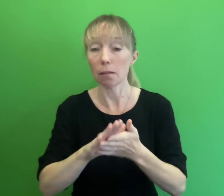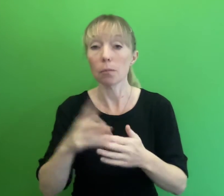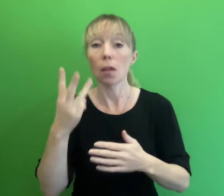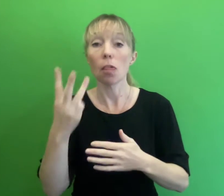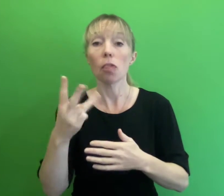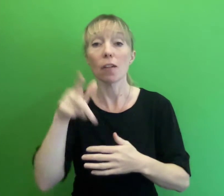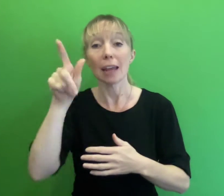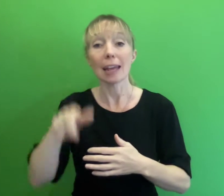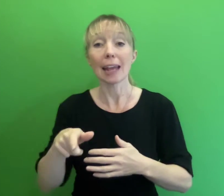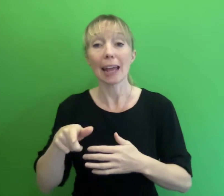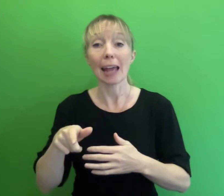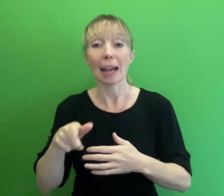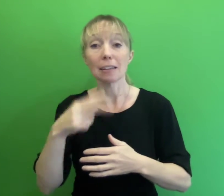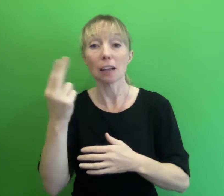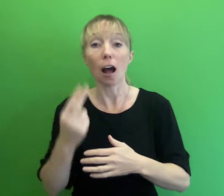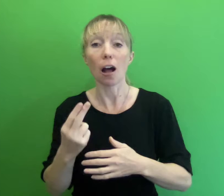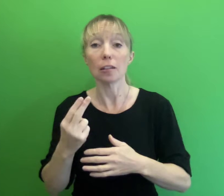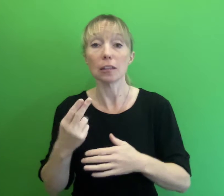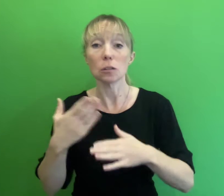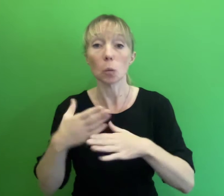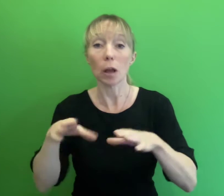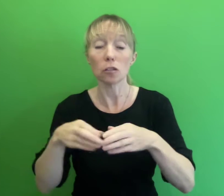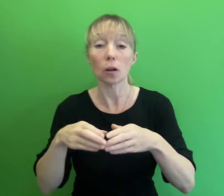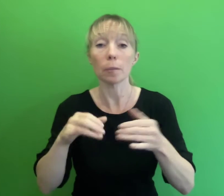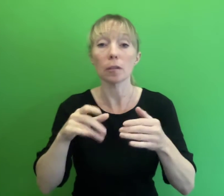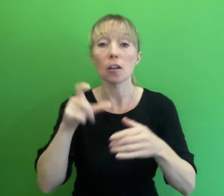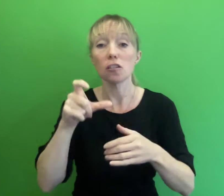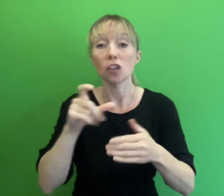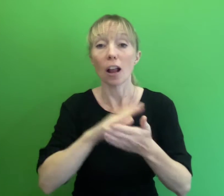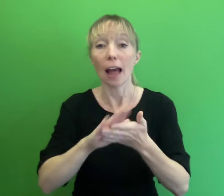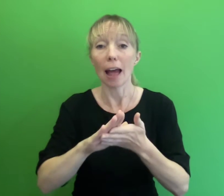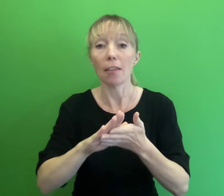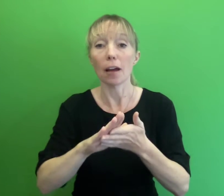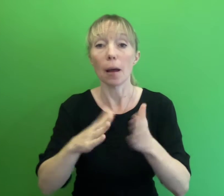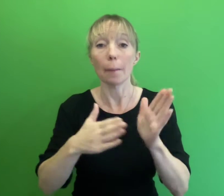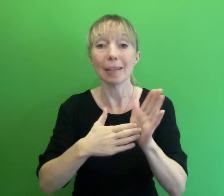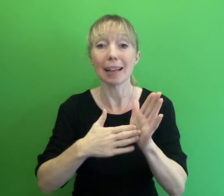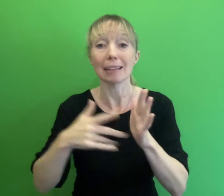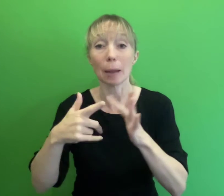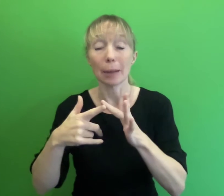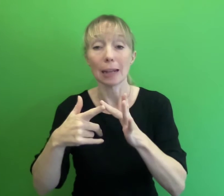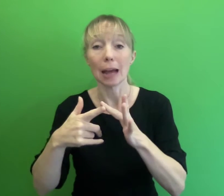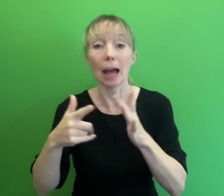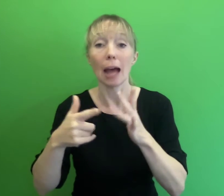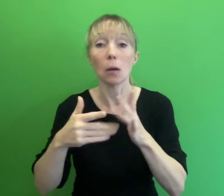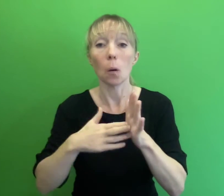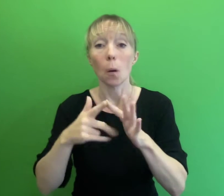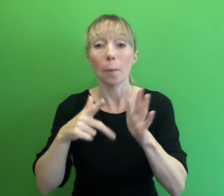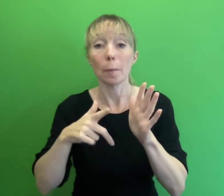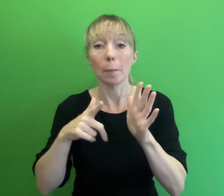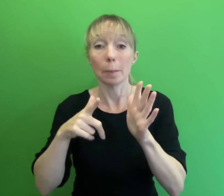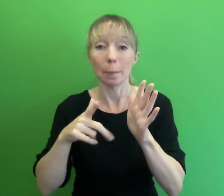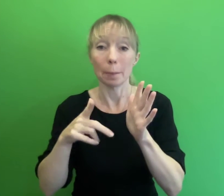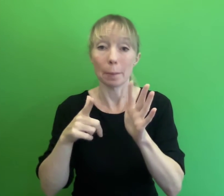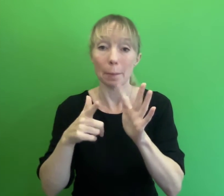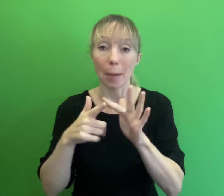artist workshops with Charlotte Heather, Matilda Ibini and Omikemi, 3 readings from